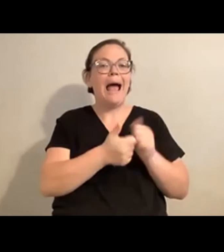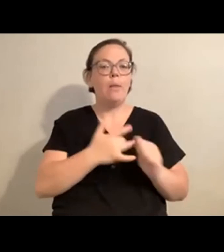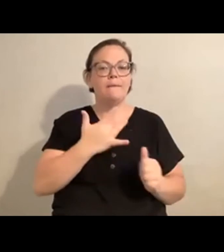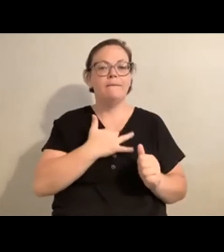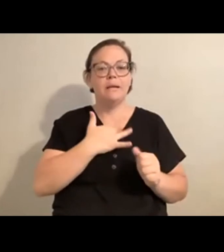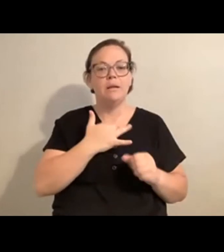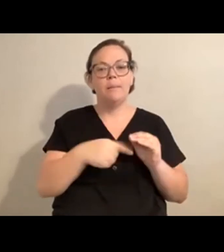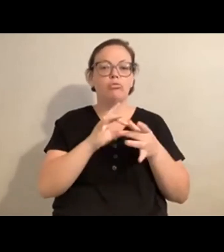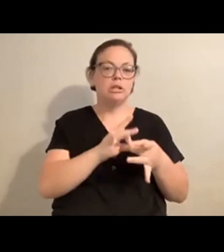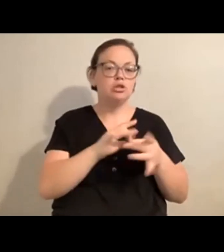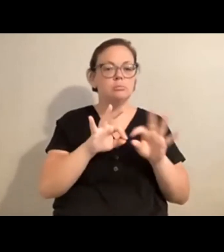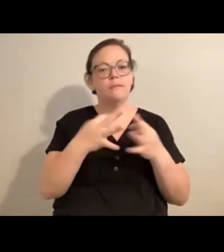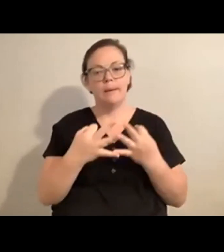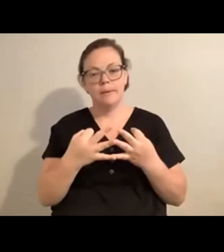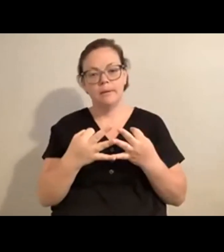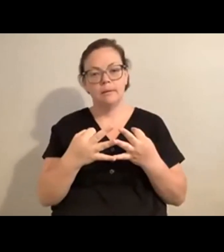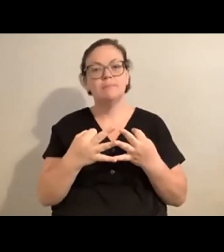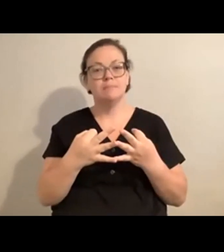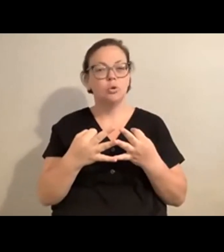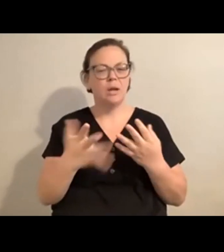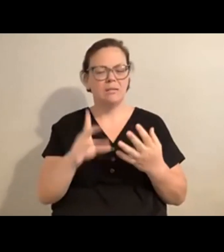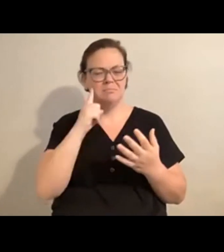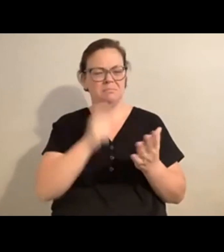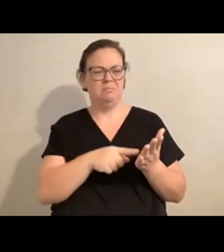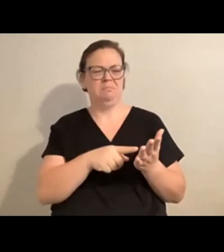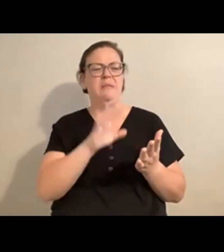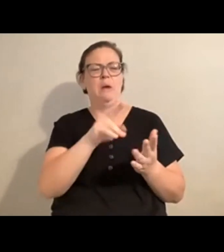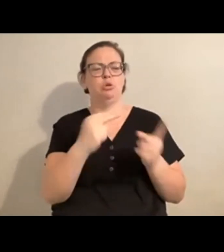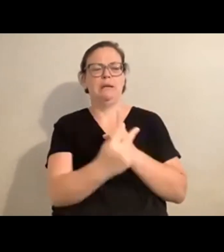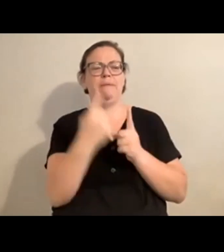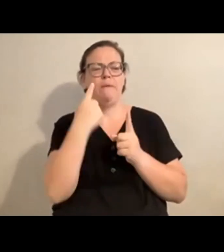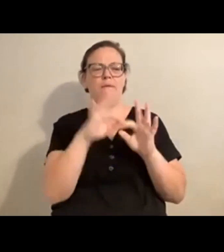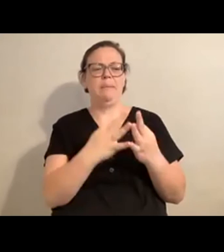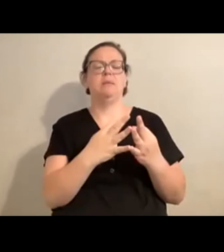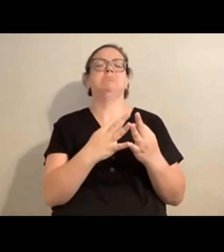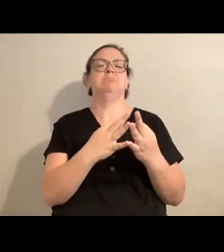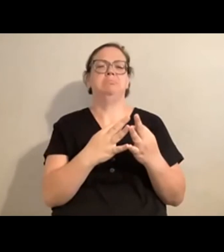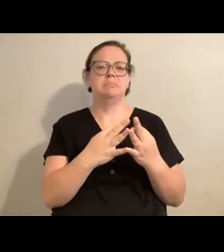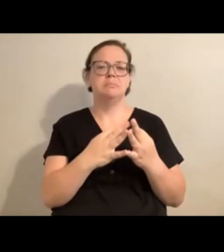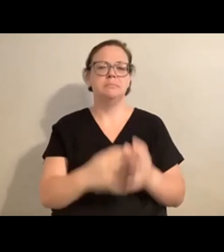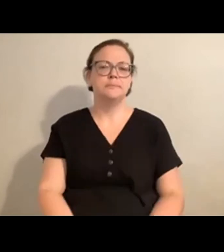and family, right? And how they view that 100%.